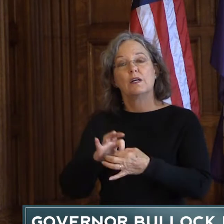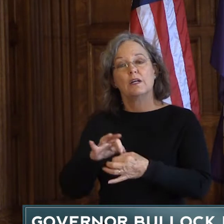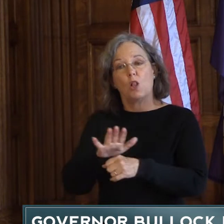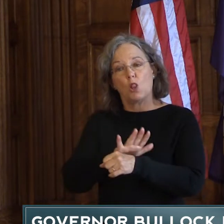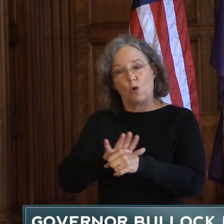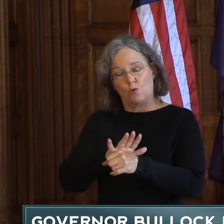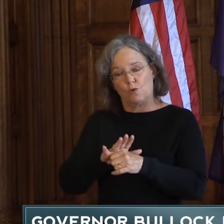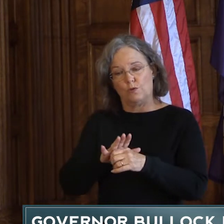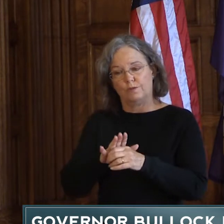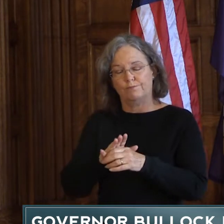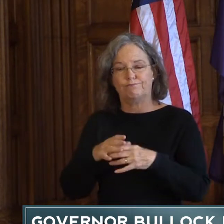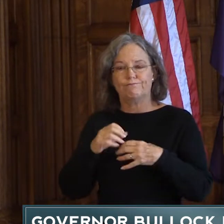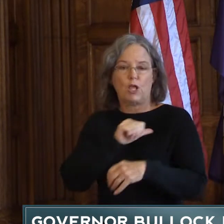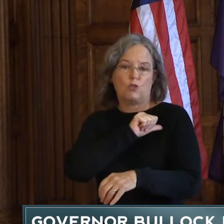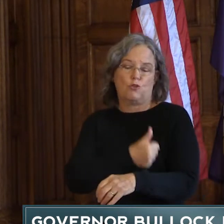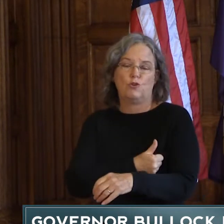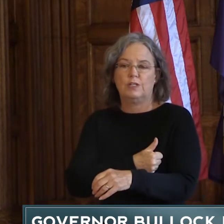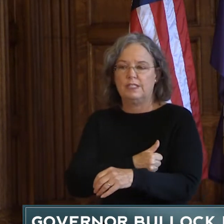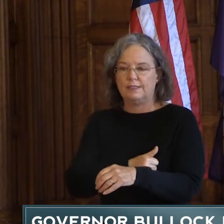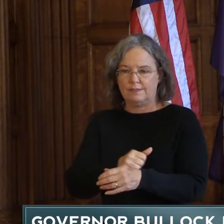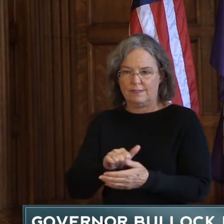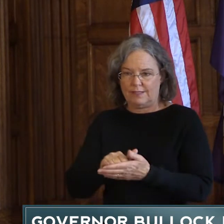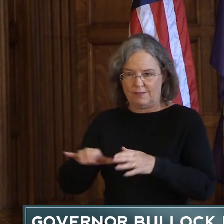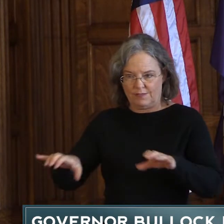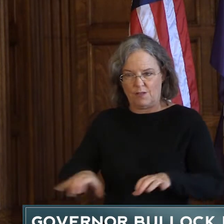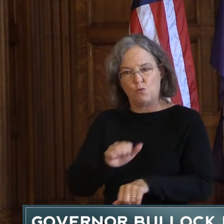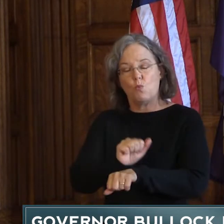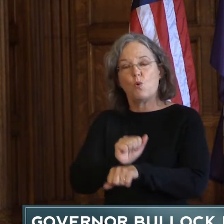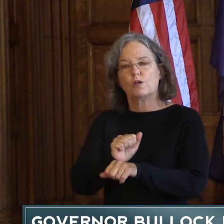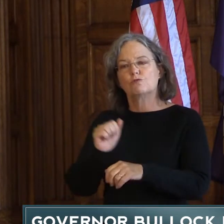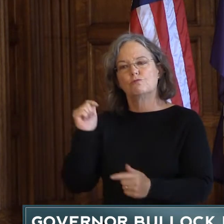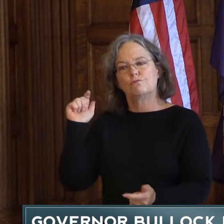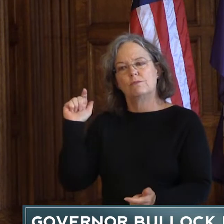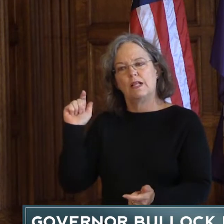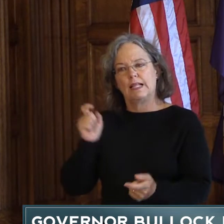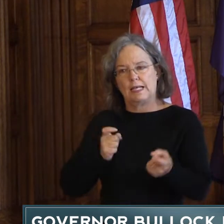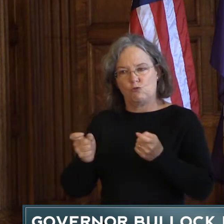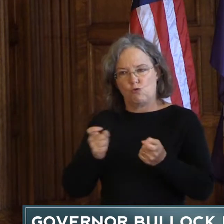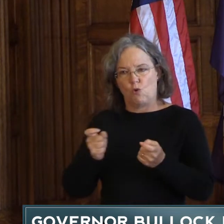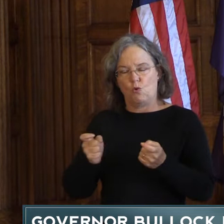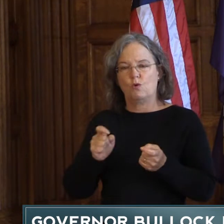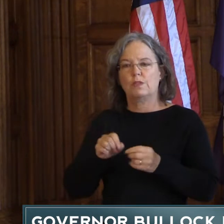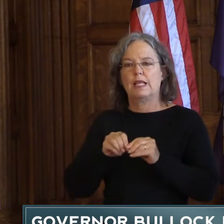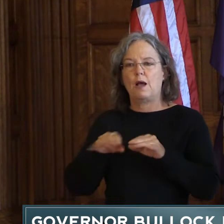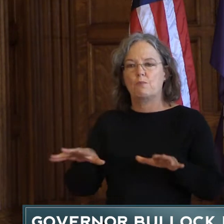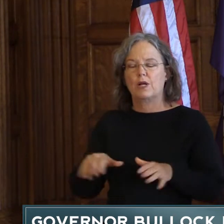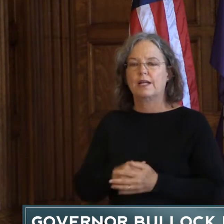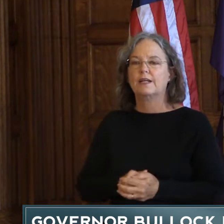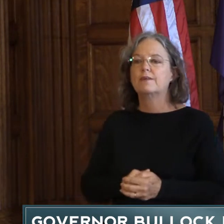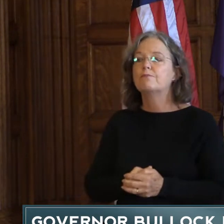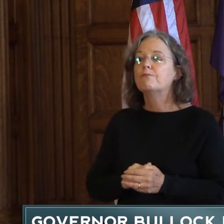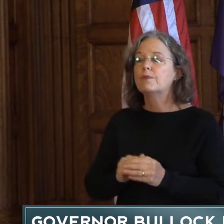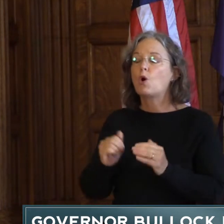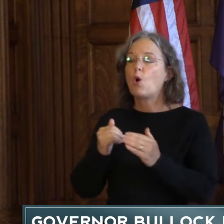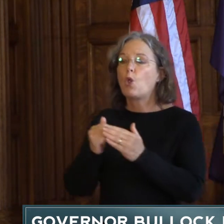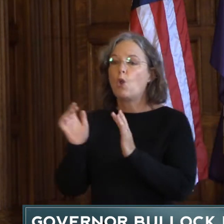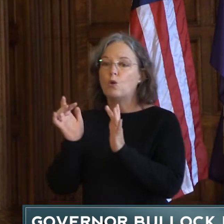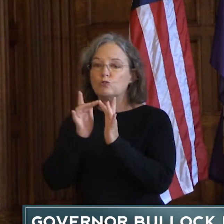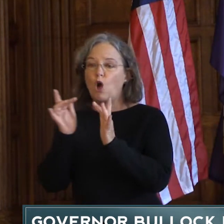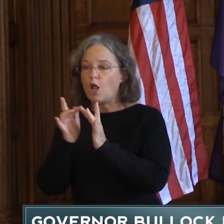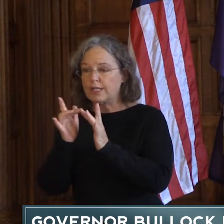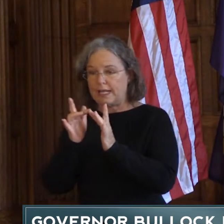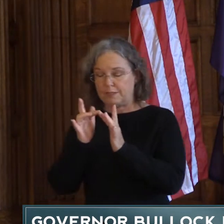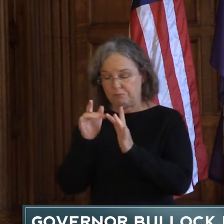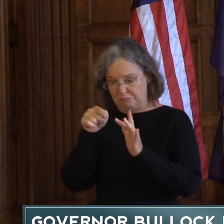to contain the outbreak in Montana. Close contacts of a COVID-19 positive case were placed